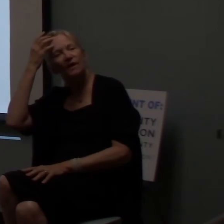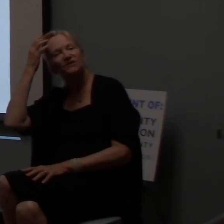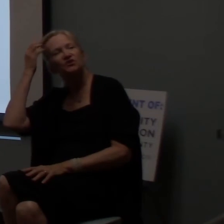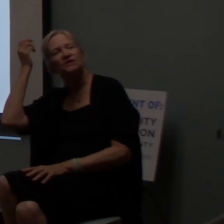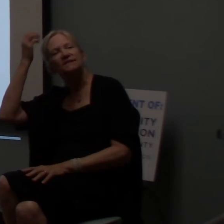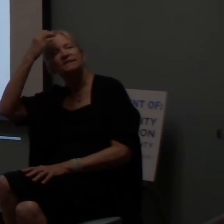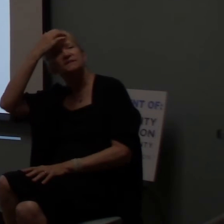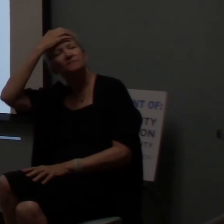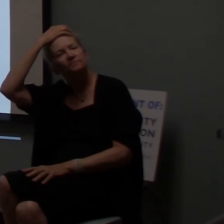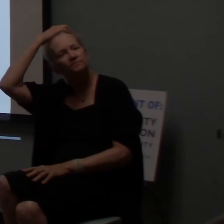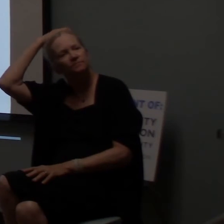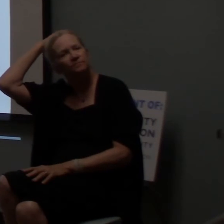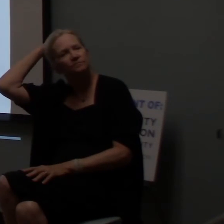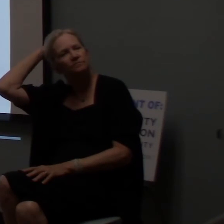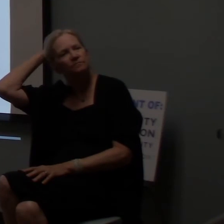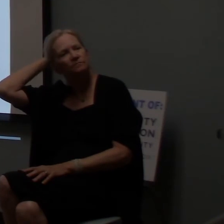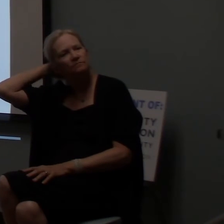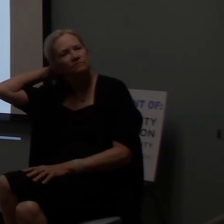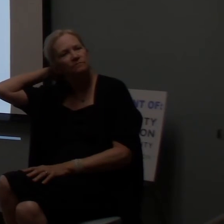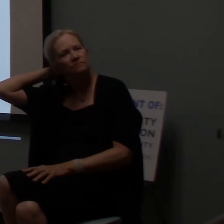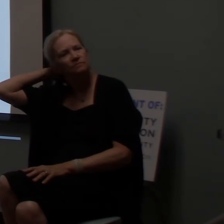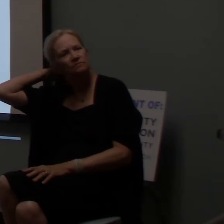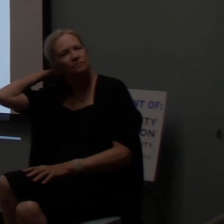2 questions.